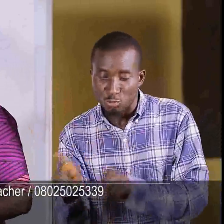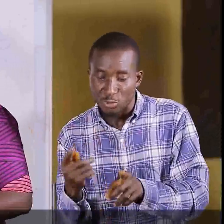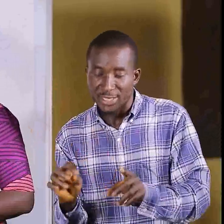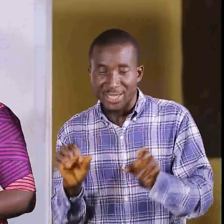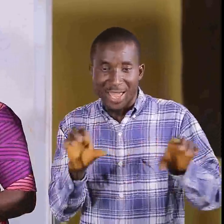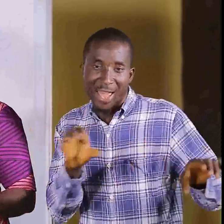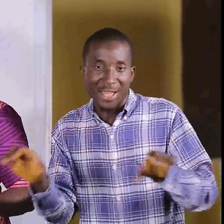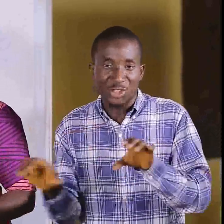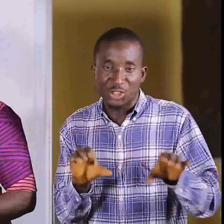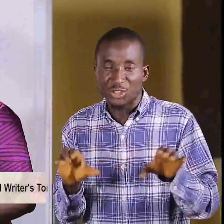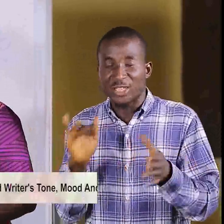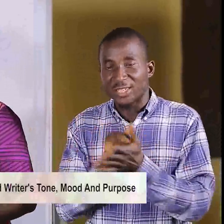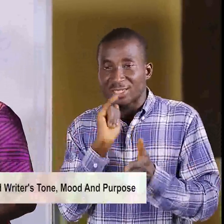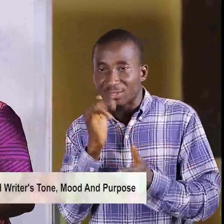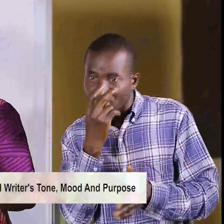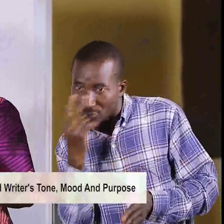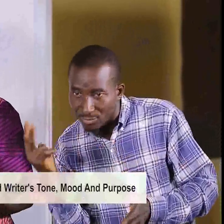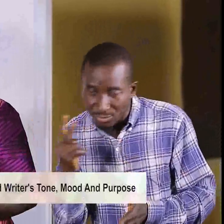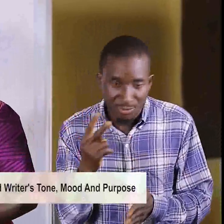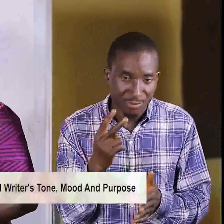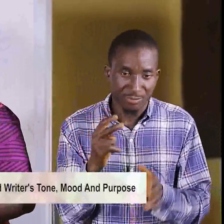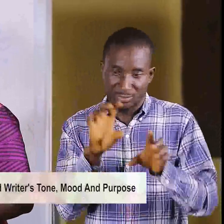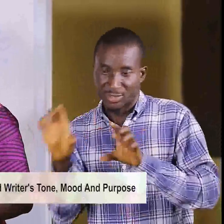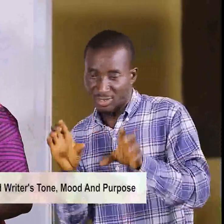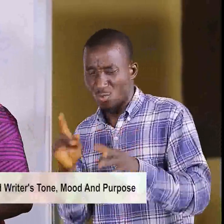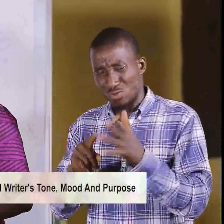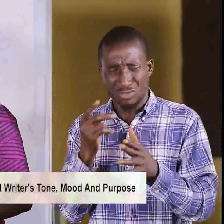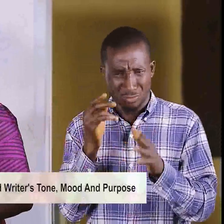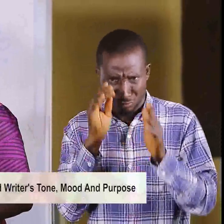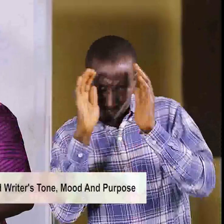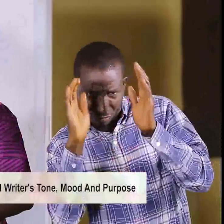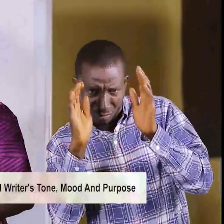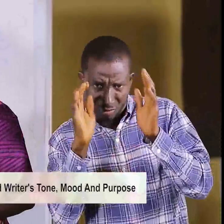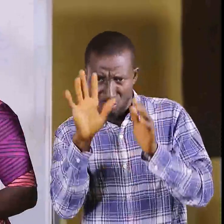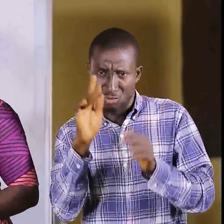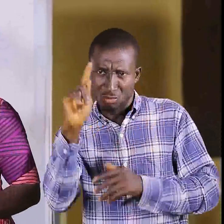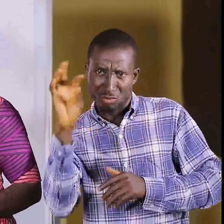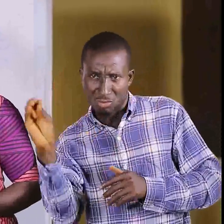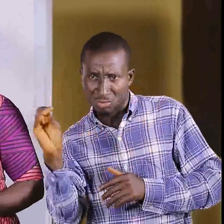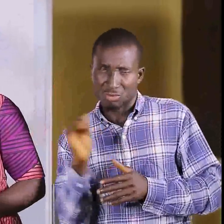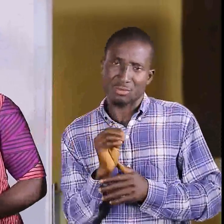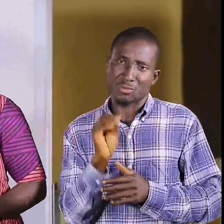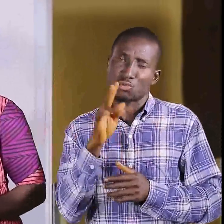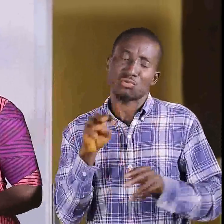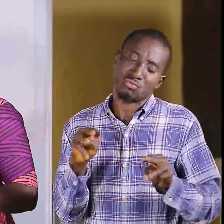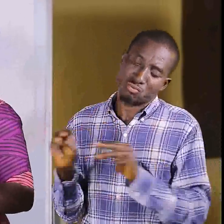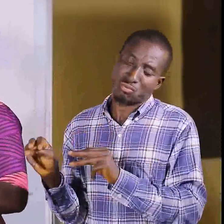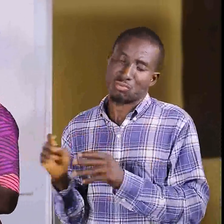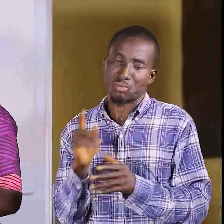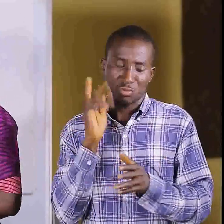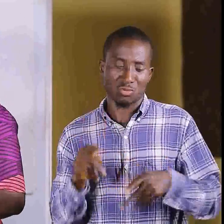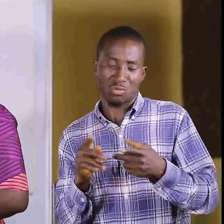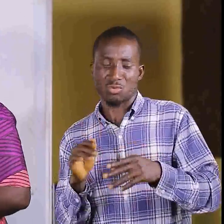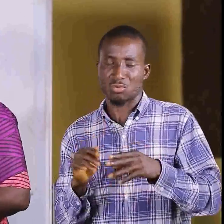action. That's the viewpoint character. What is the focus of that person? Your tone, your mood will